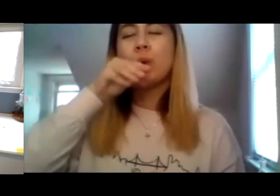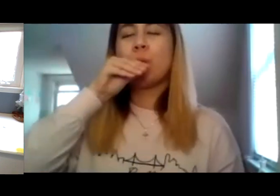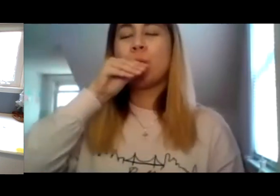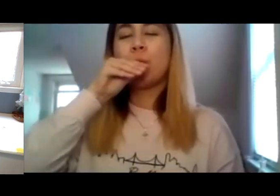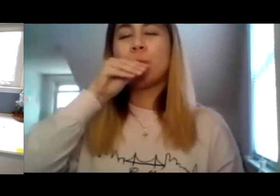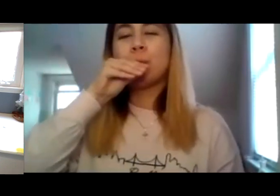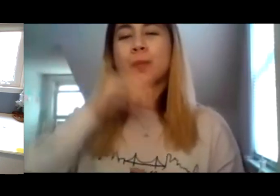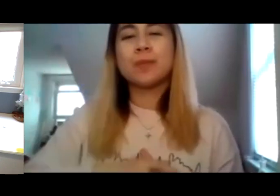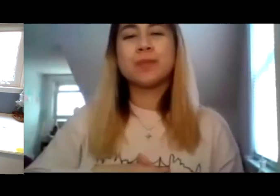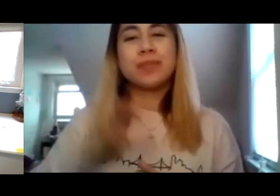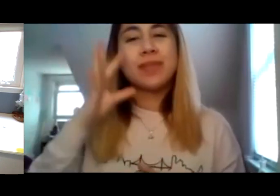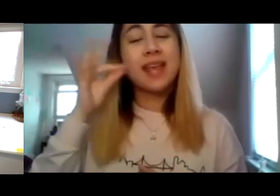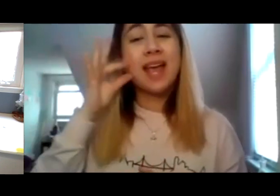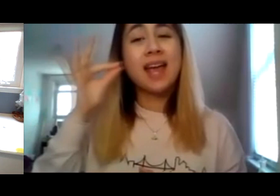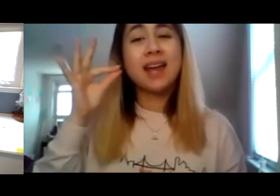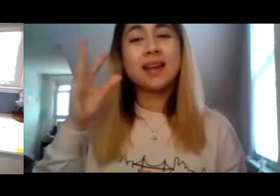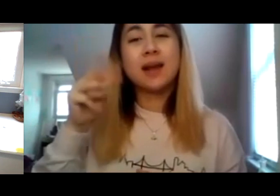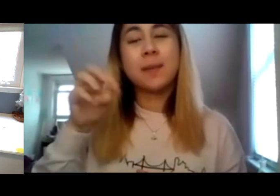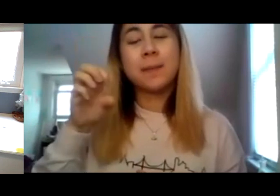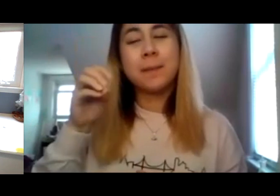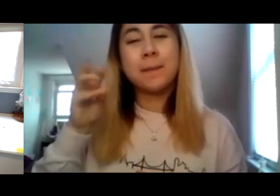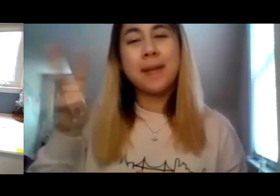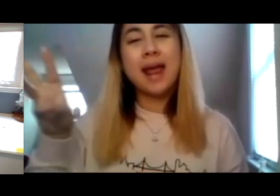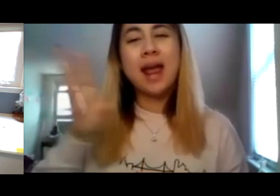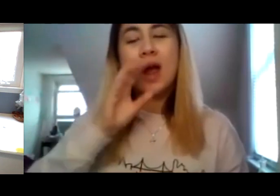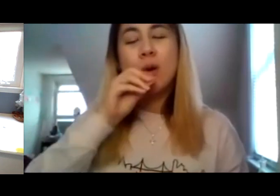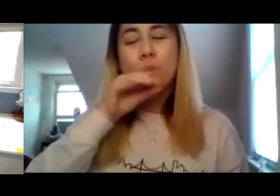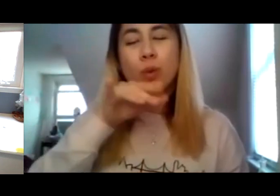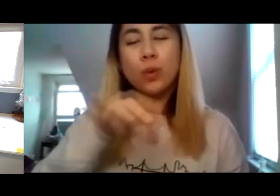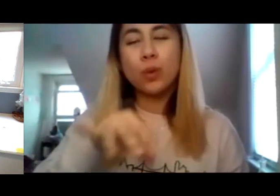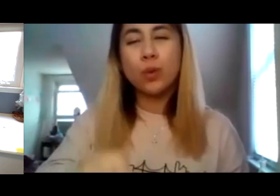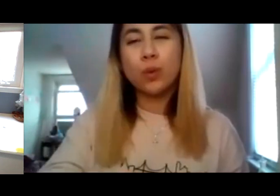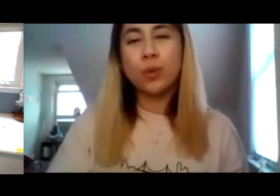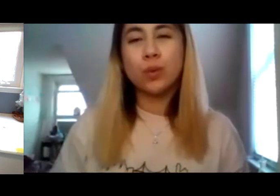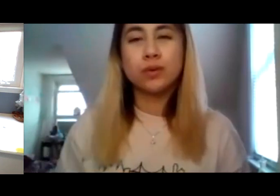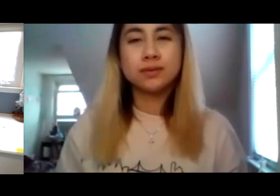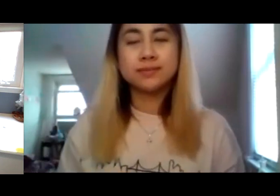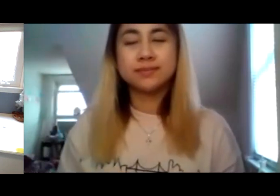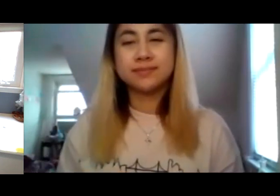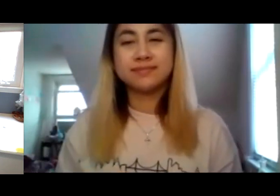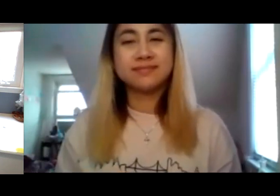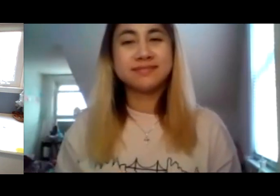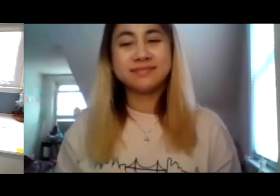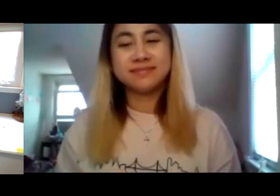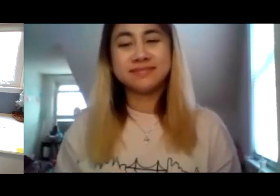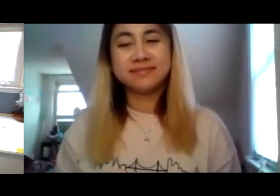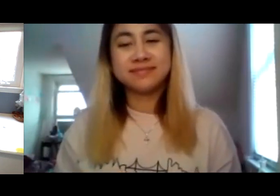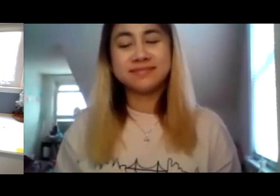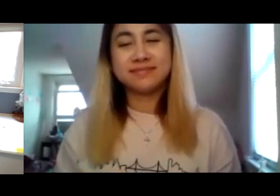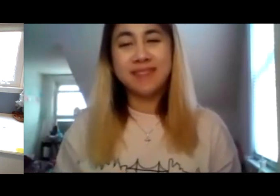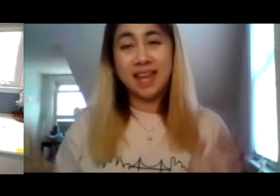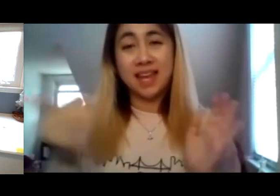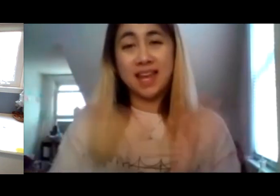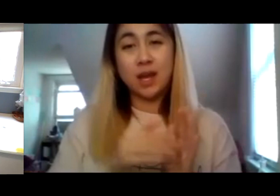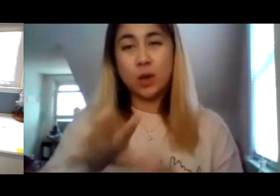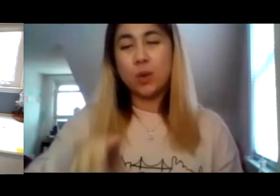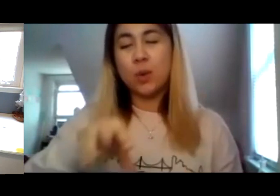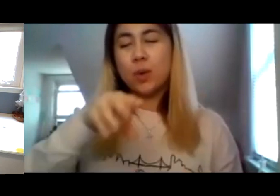moo. And our cat, meow. Okay. So we breathe in.